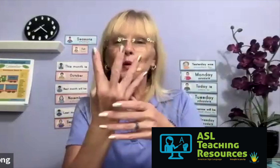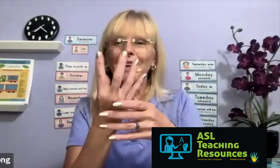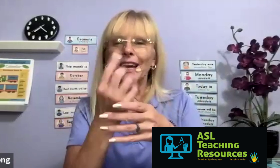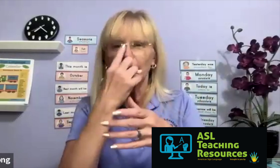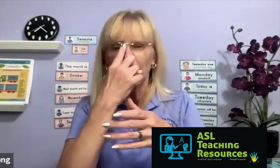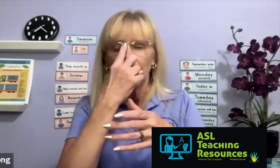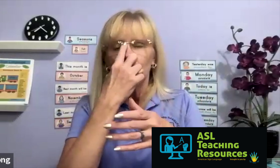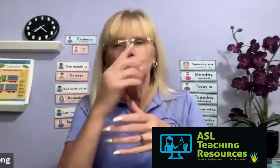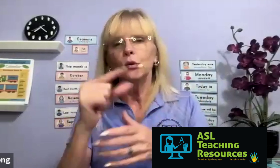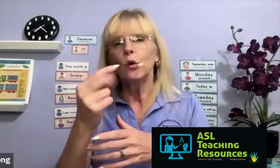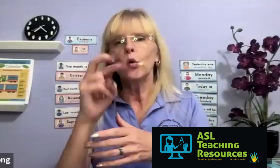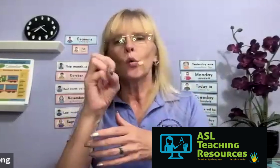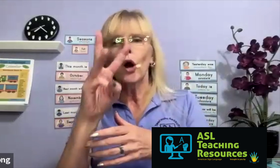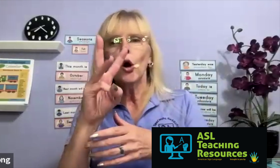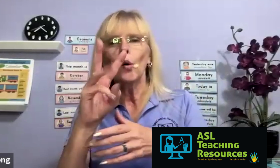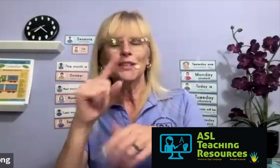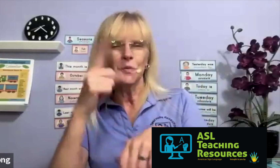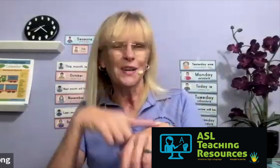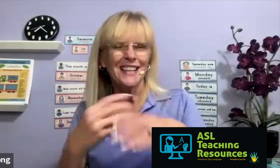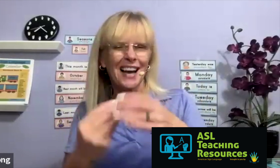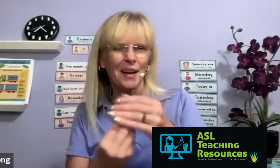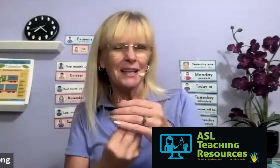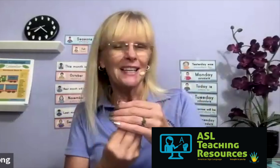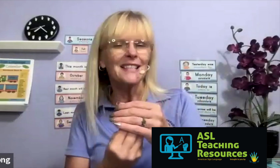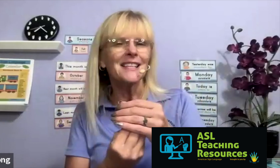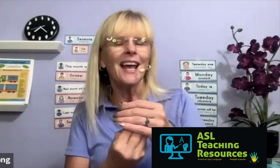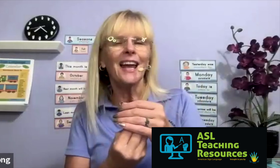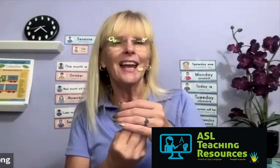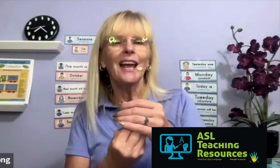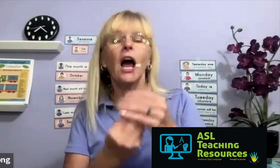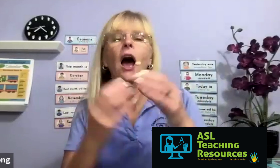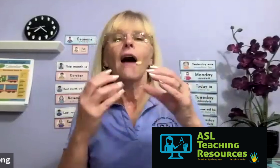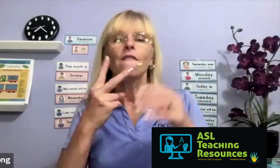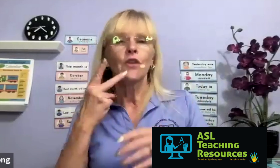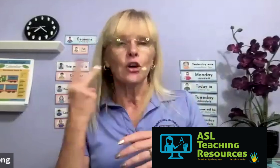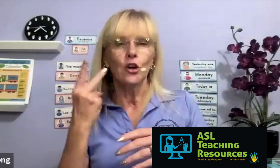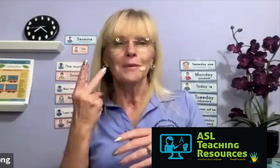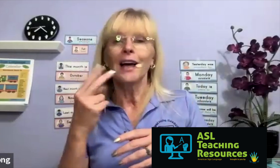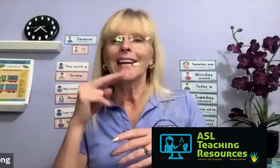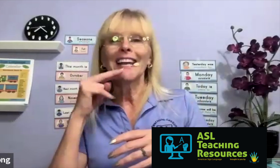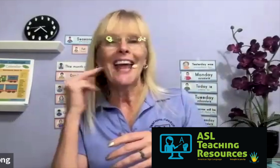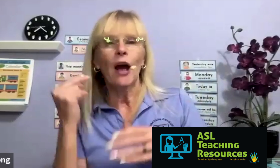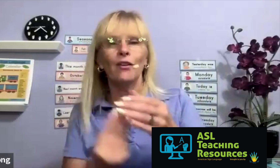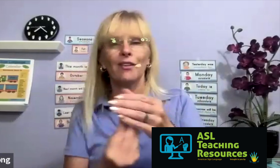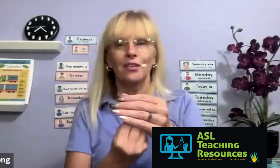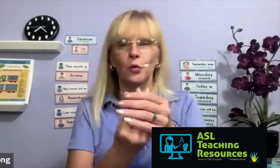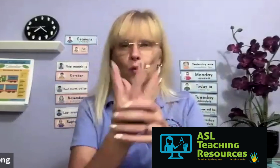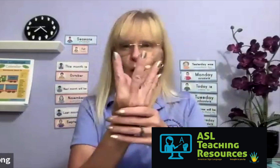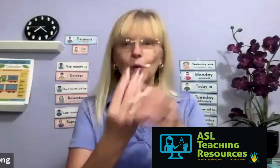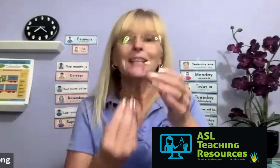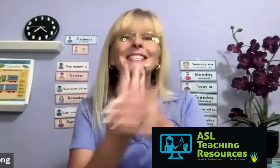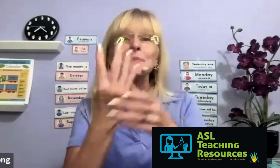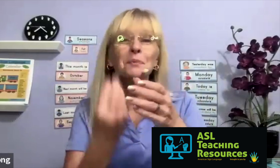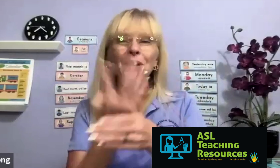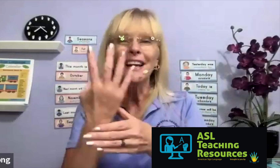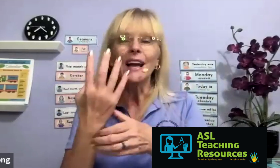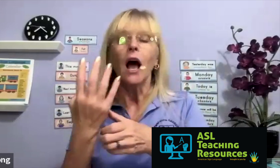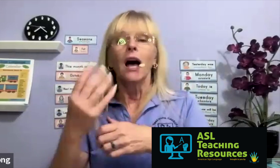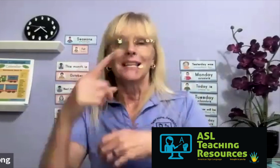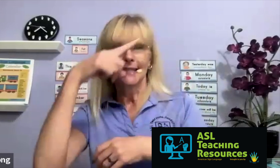spring. To grow is 1 time. It is a verb, not a noun. Grow, spring.